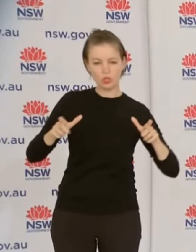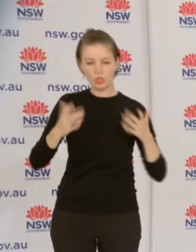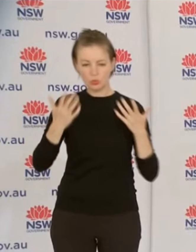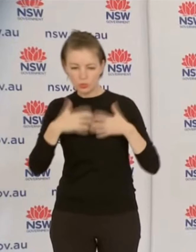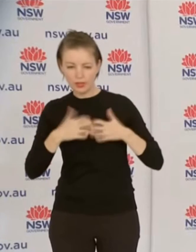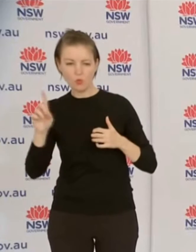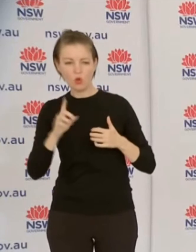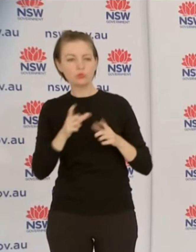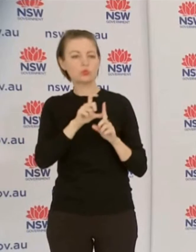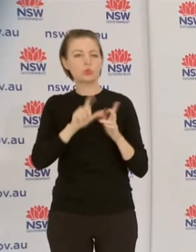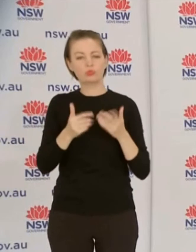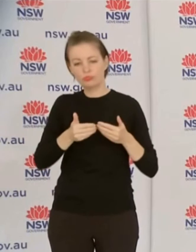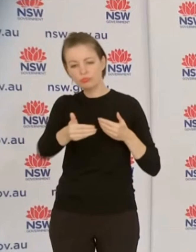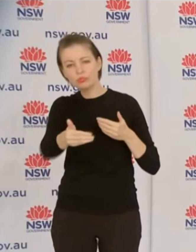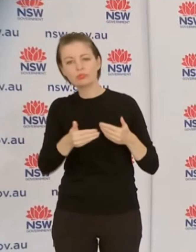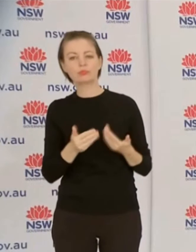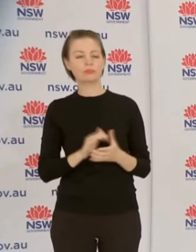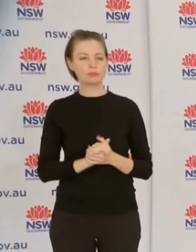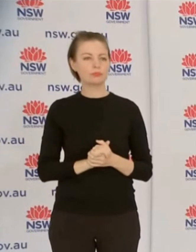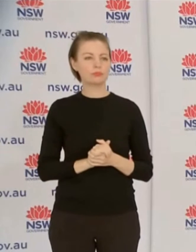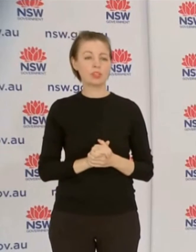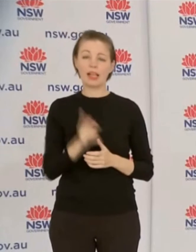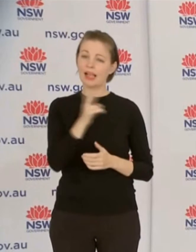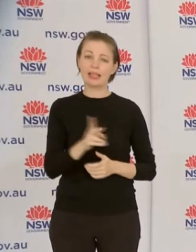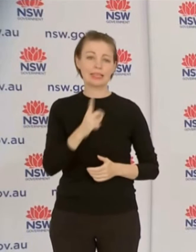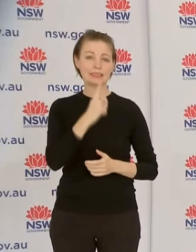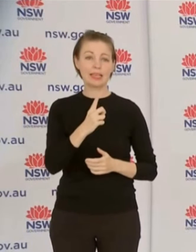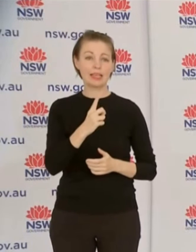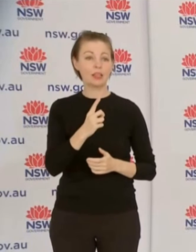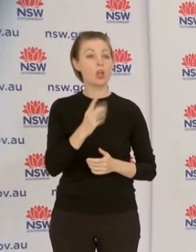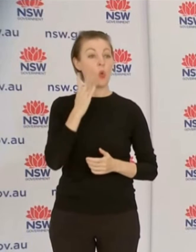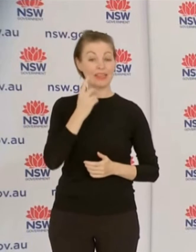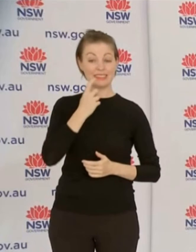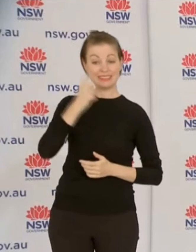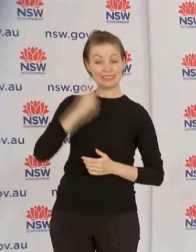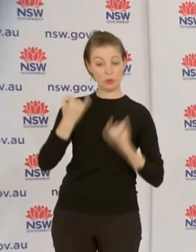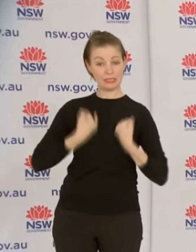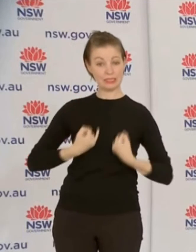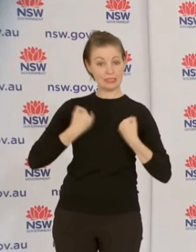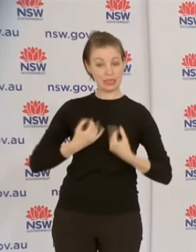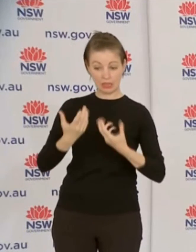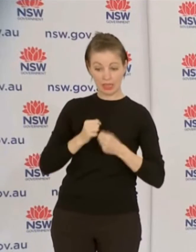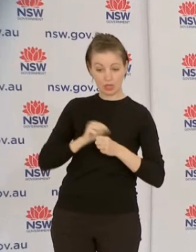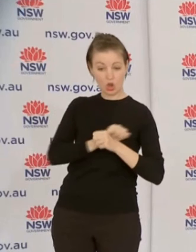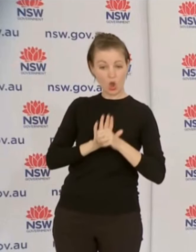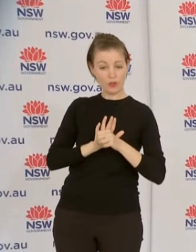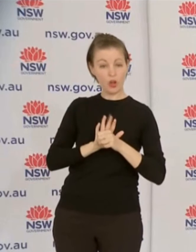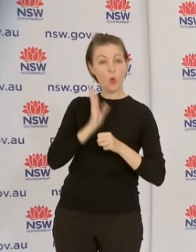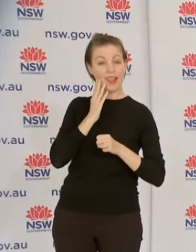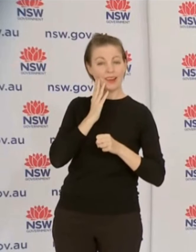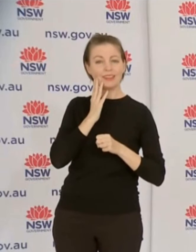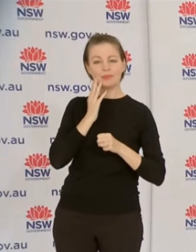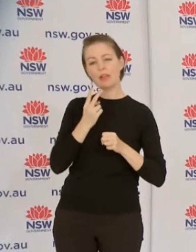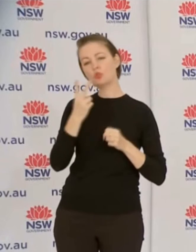And obviously, as I said, serious illness tends to happen in the second week after someone's diagnosed, and that's why there's a lag, and